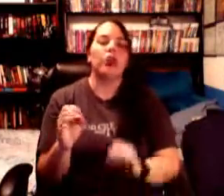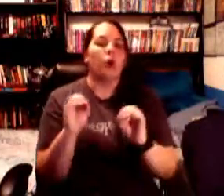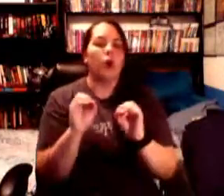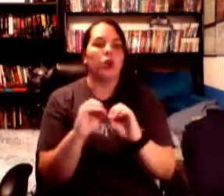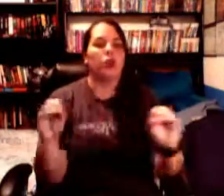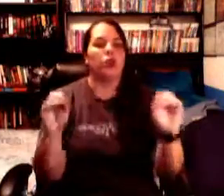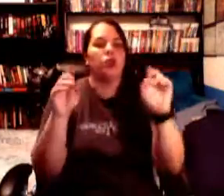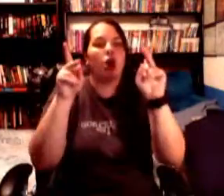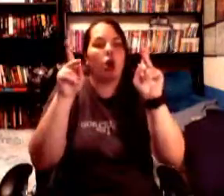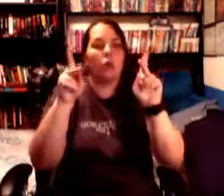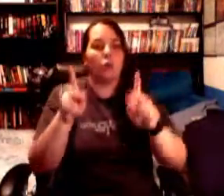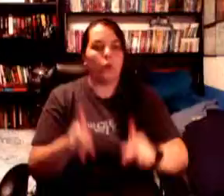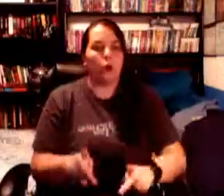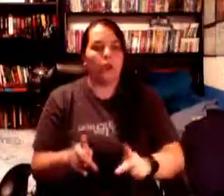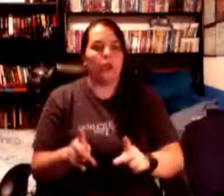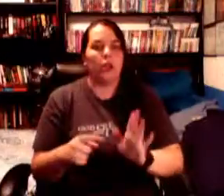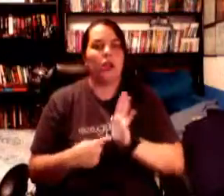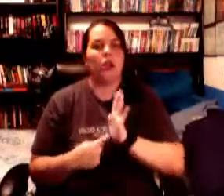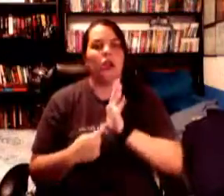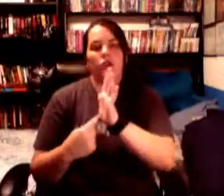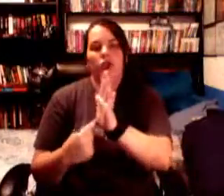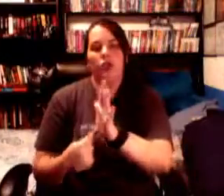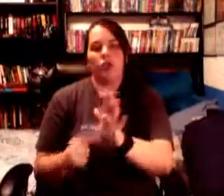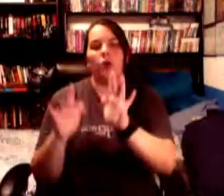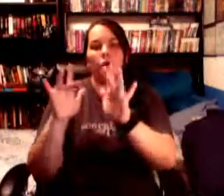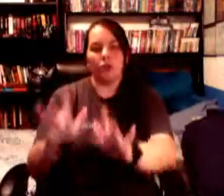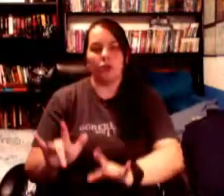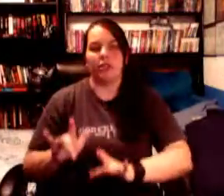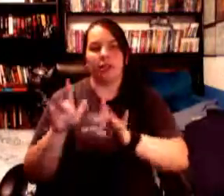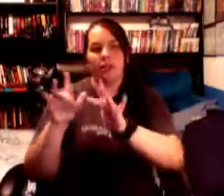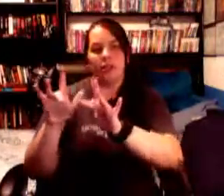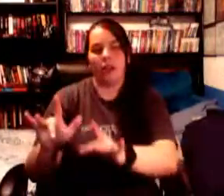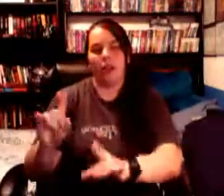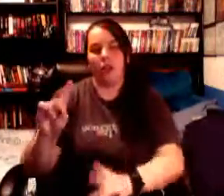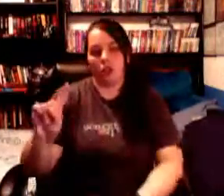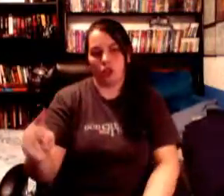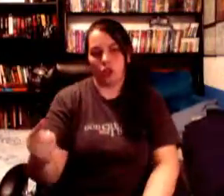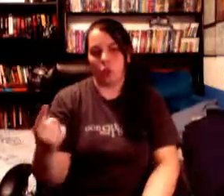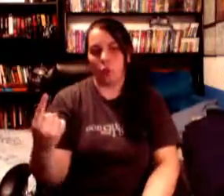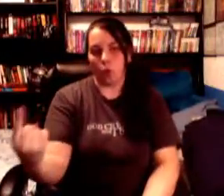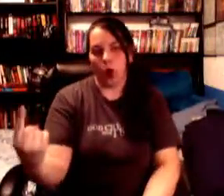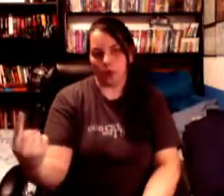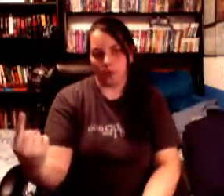So no one showed mercy to the one